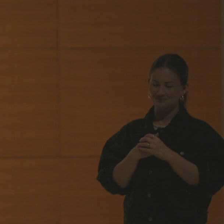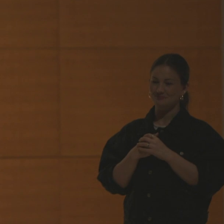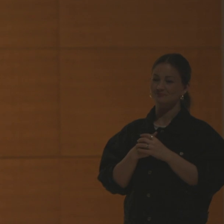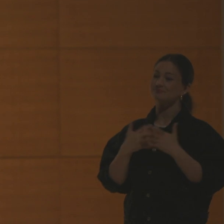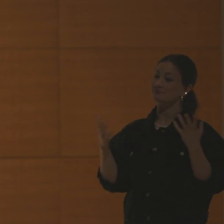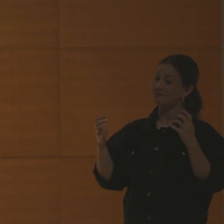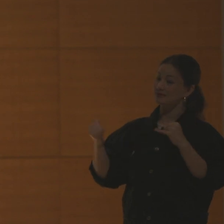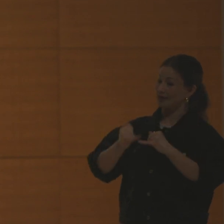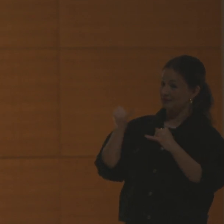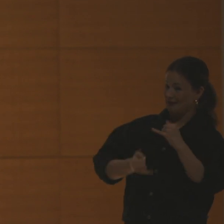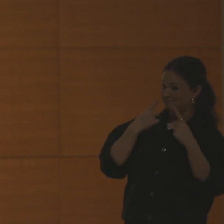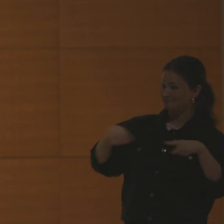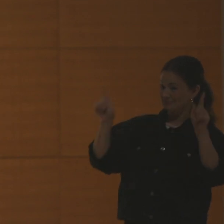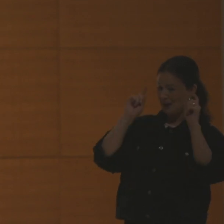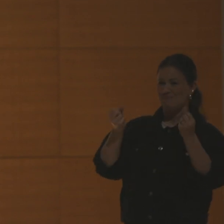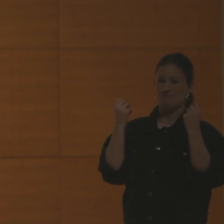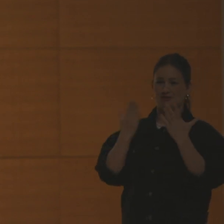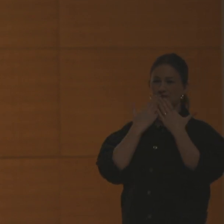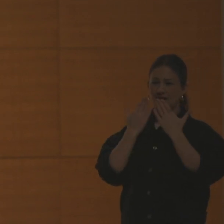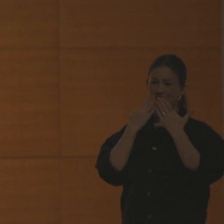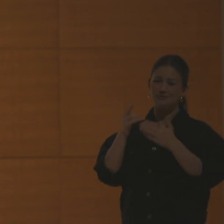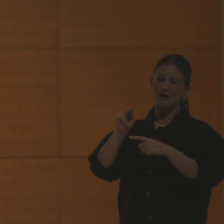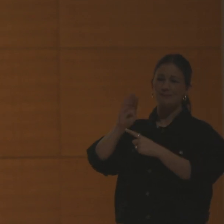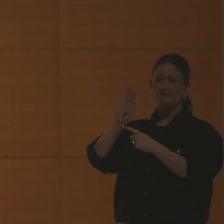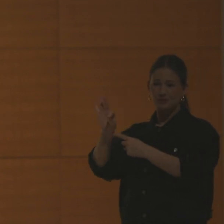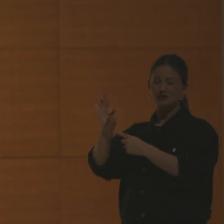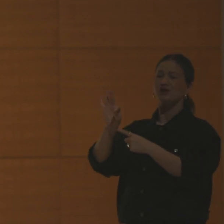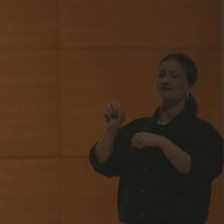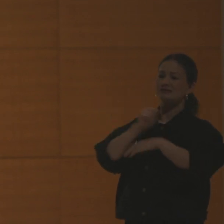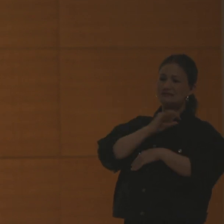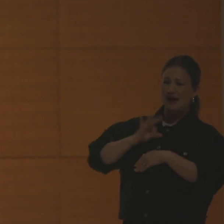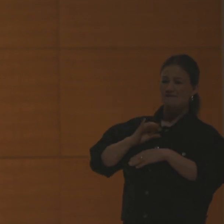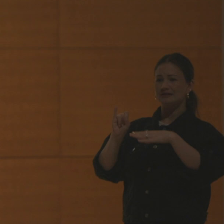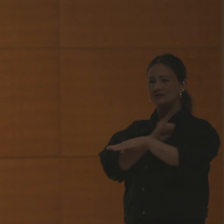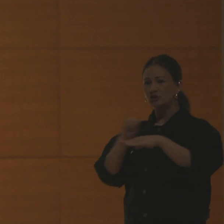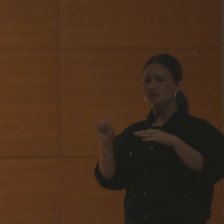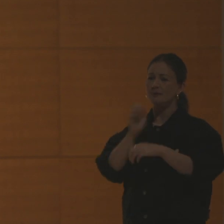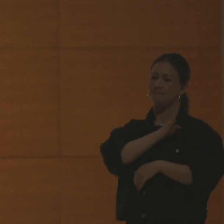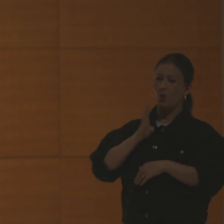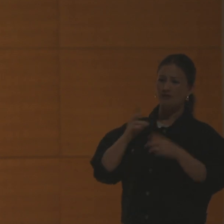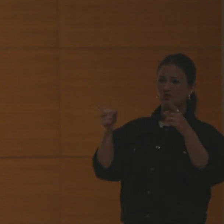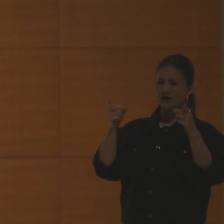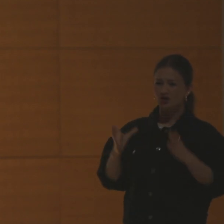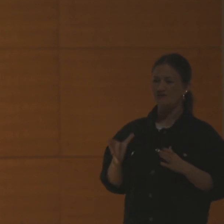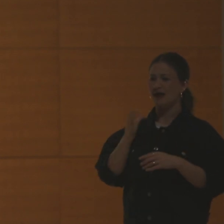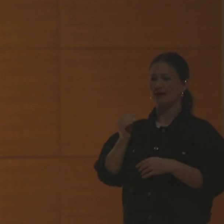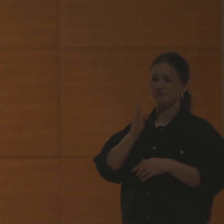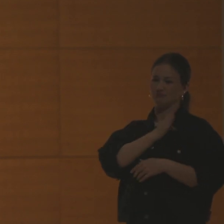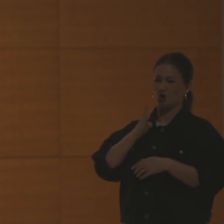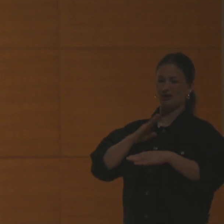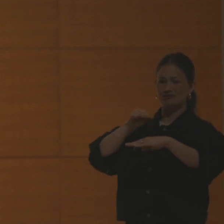Last but not least, many, many thanks to the National Book Foundation staff and interns, board of directors, and book council for their tireless